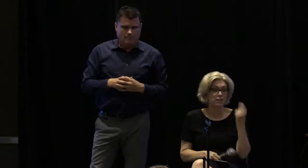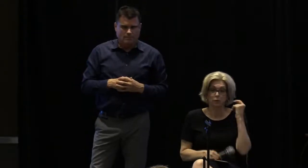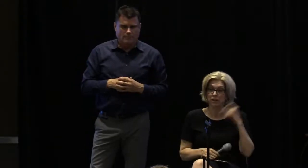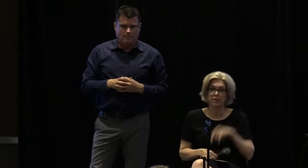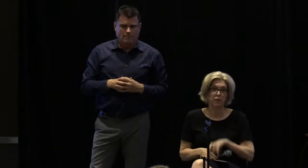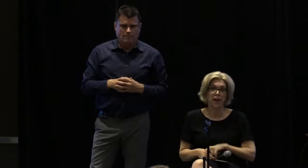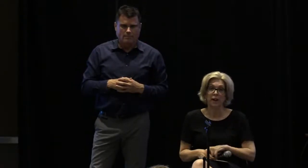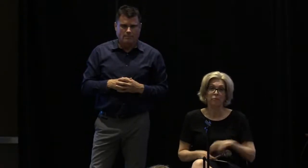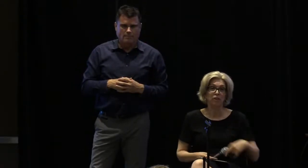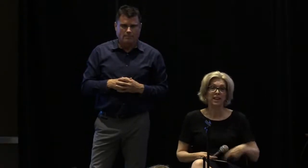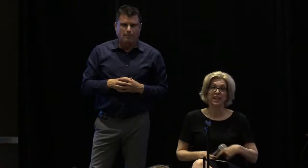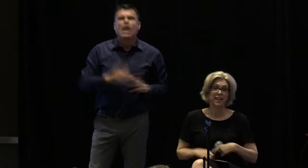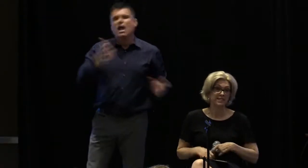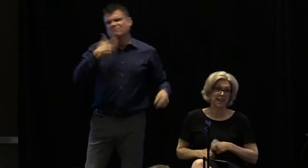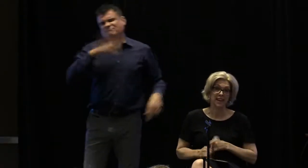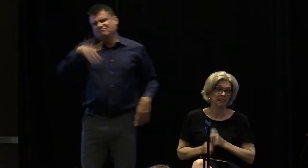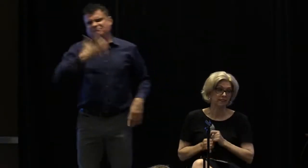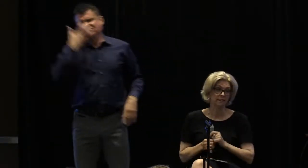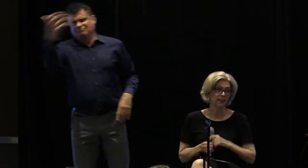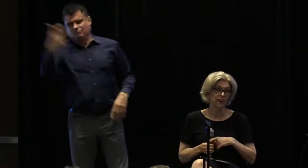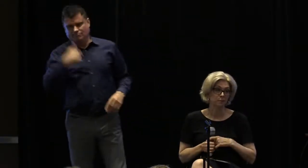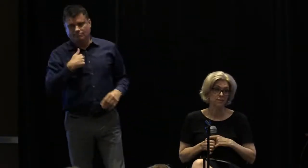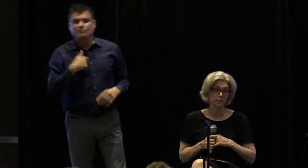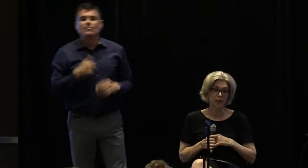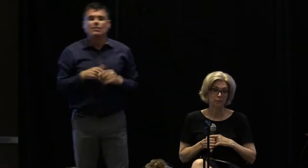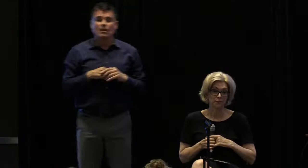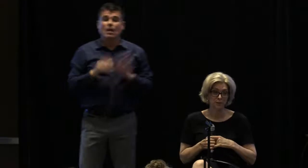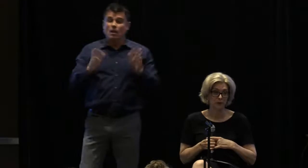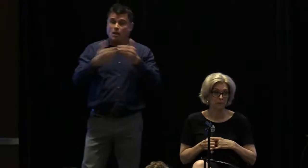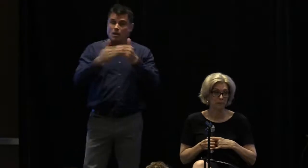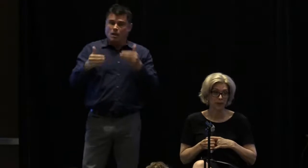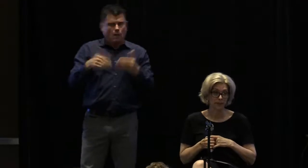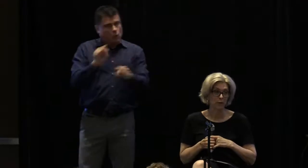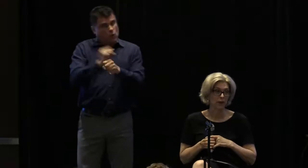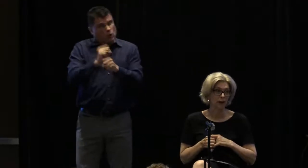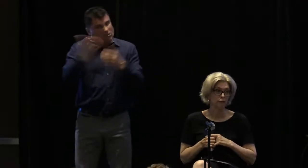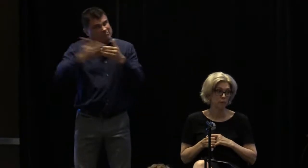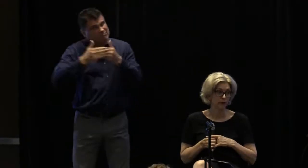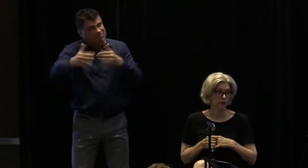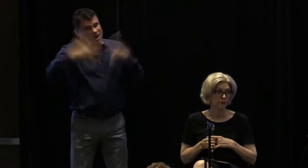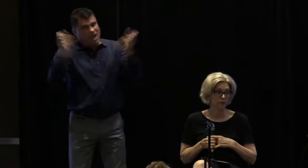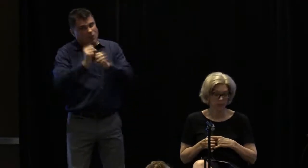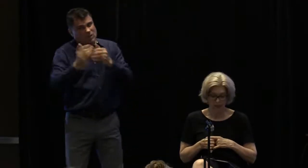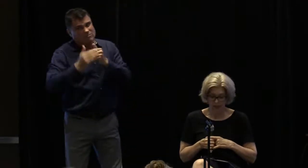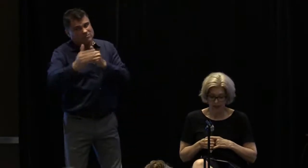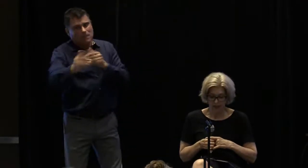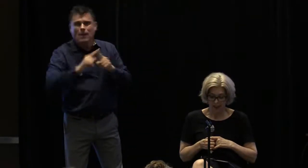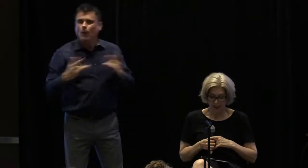There's lots of work to do, and I'm really excited to be able to do it with you and for you.